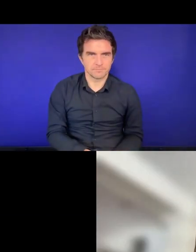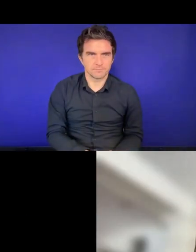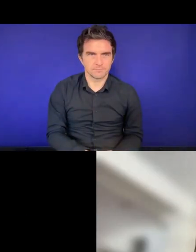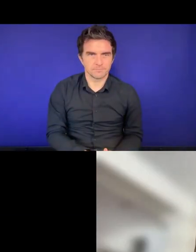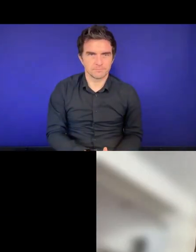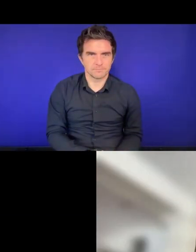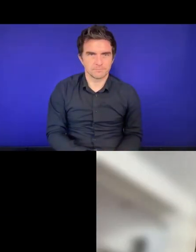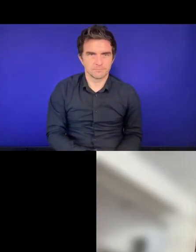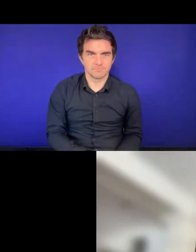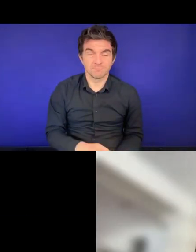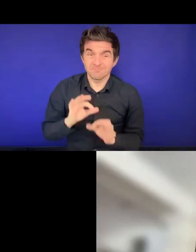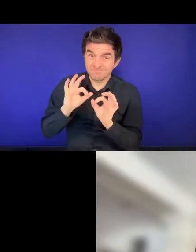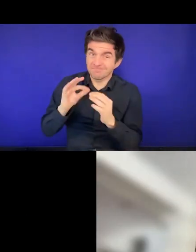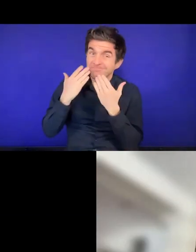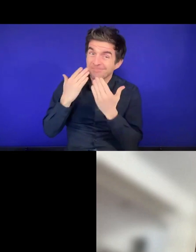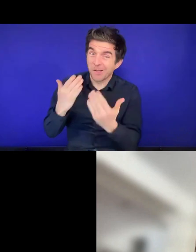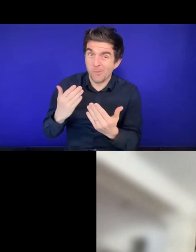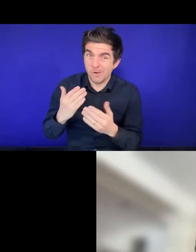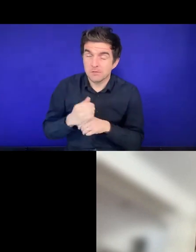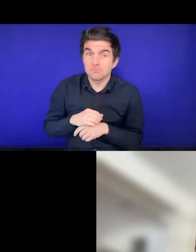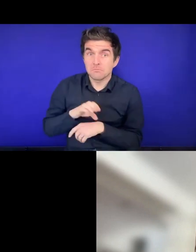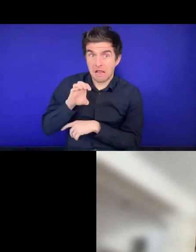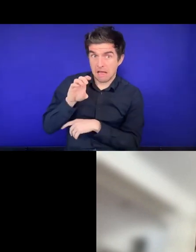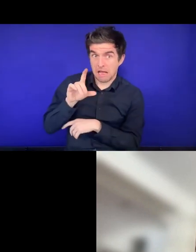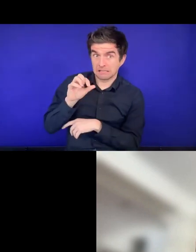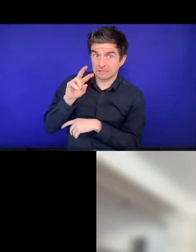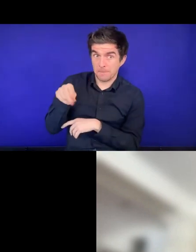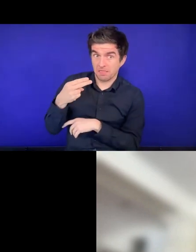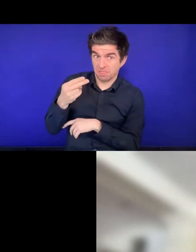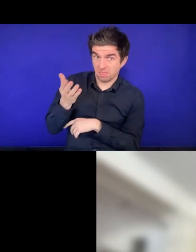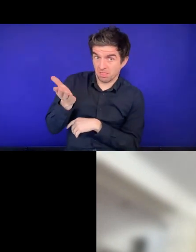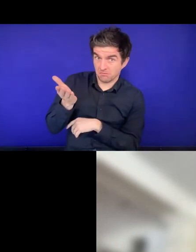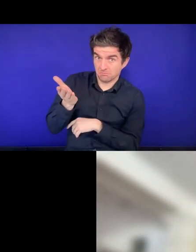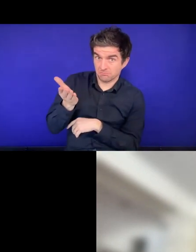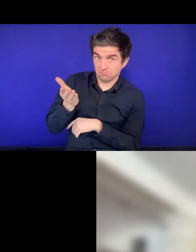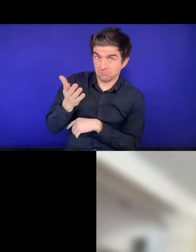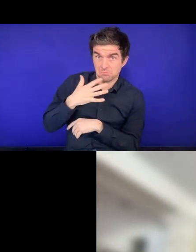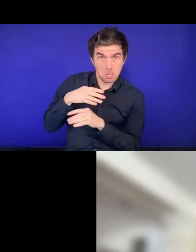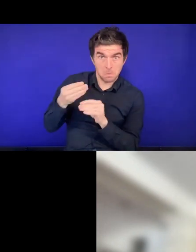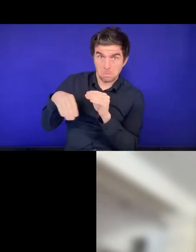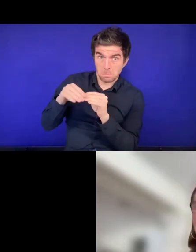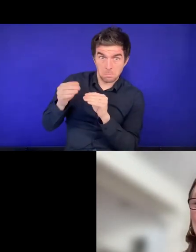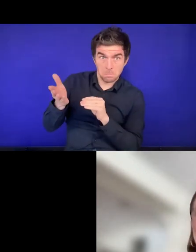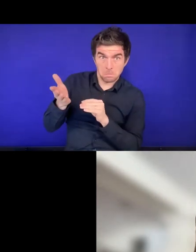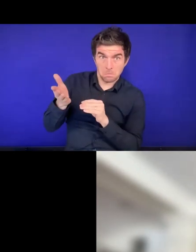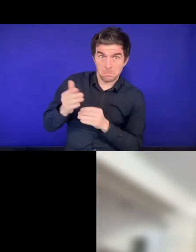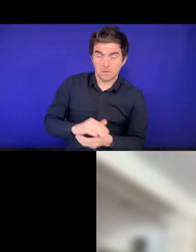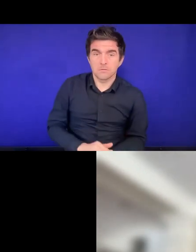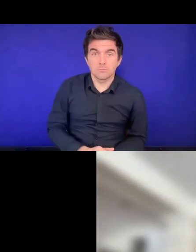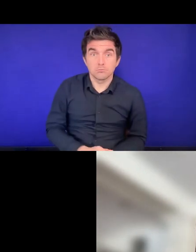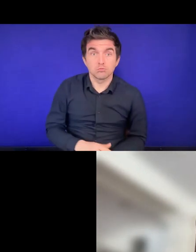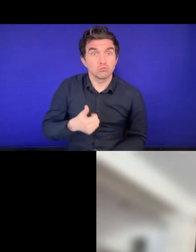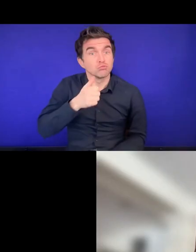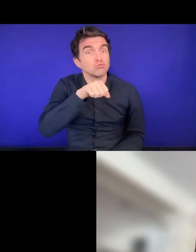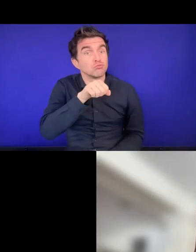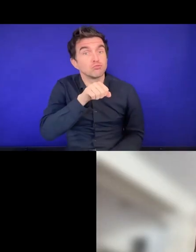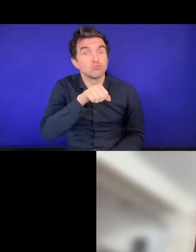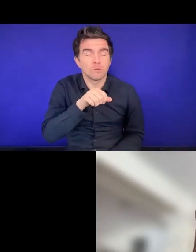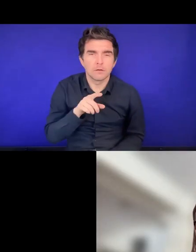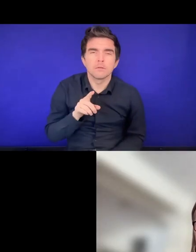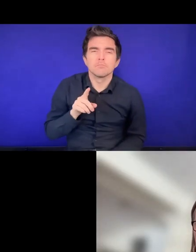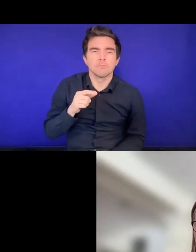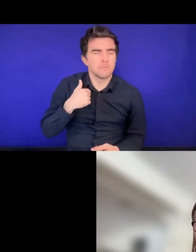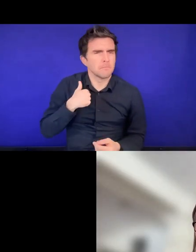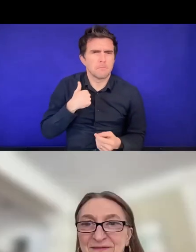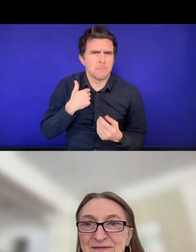Elizabeth, do you want to add anything to this? Yes. Yes, I'd be happy to add to this. So in a lot of the work we've done, we